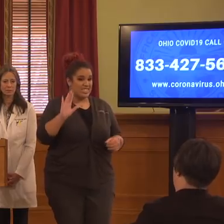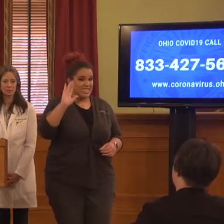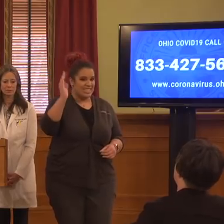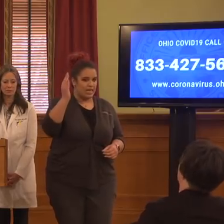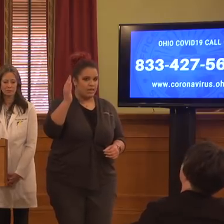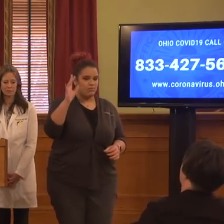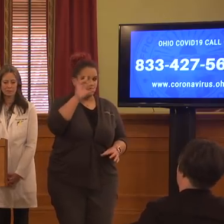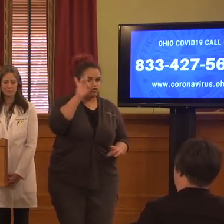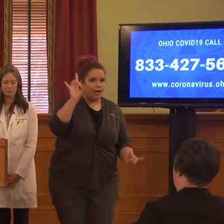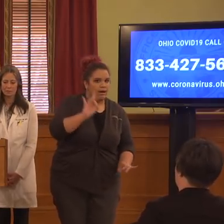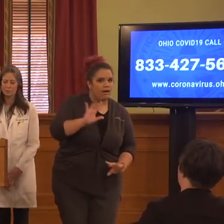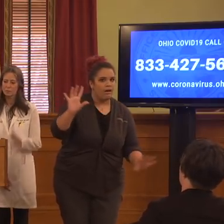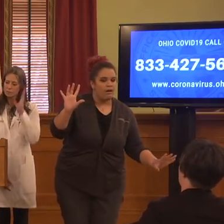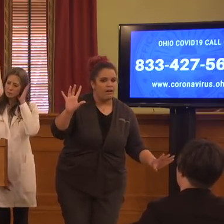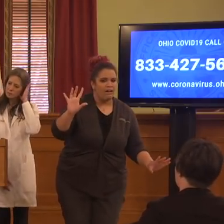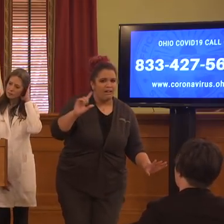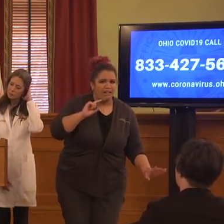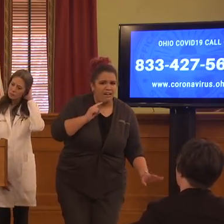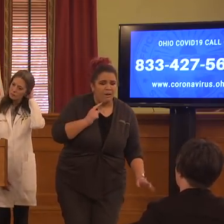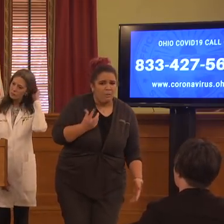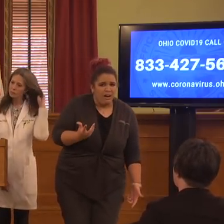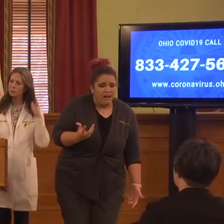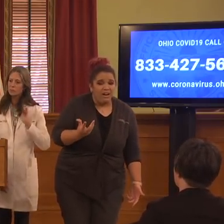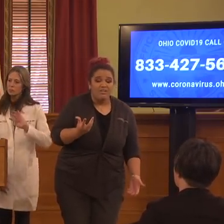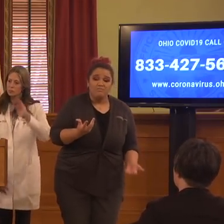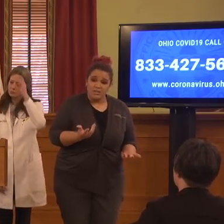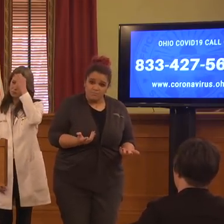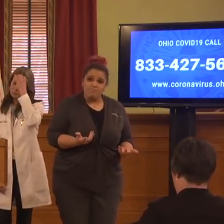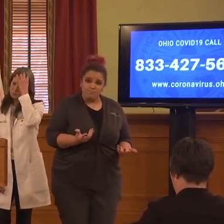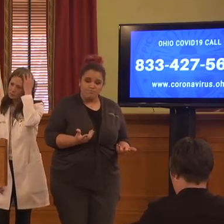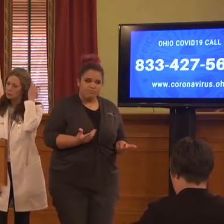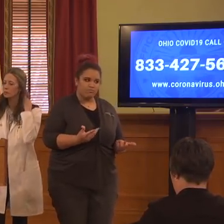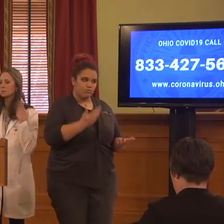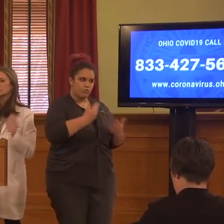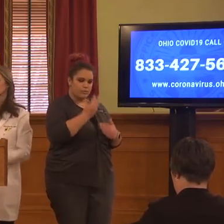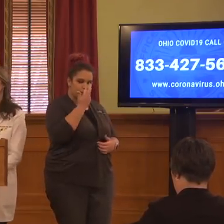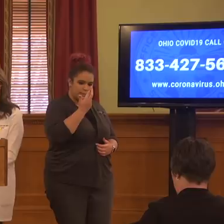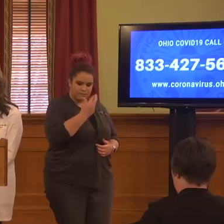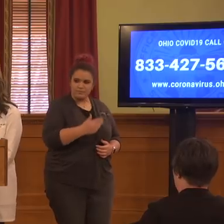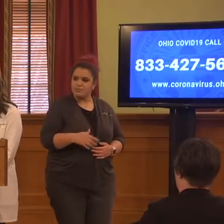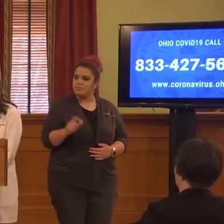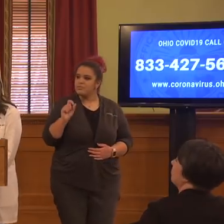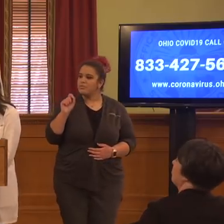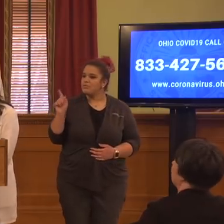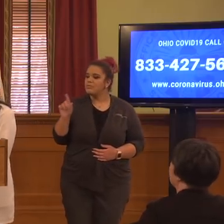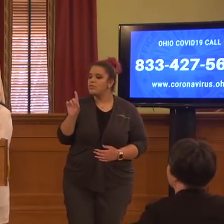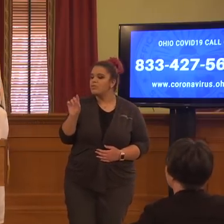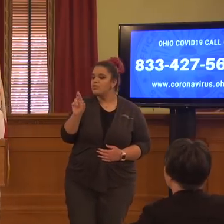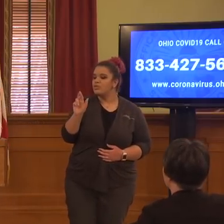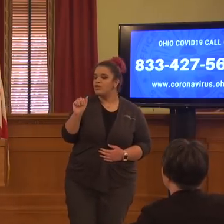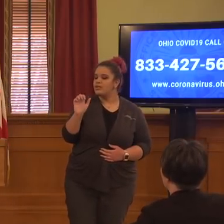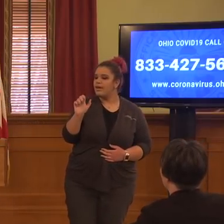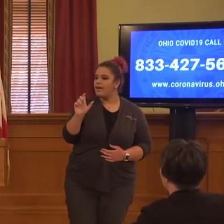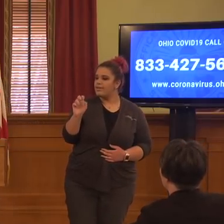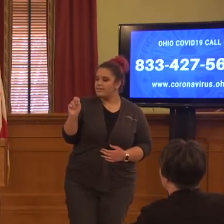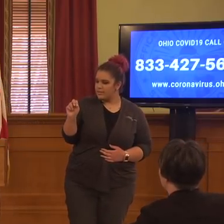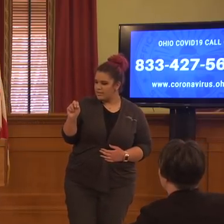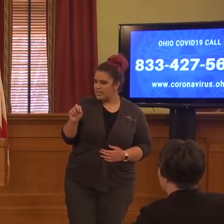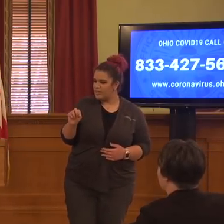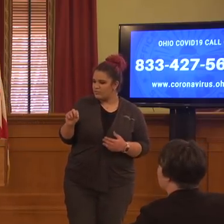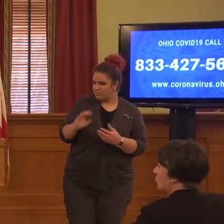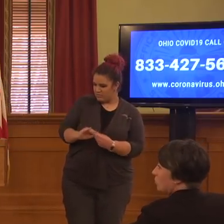are, I was wondering if Dr. Acton, could you kind of provide some more details on where Ohio is with testing? You said that